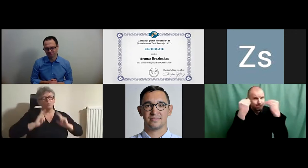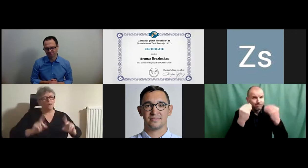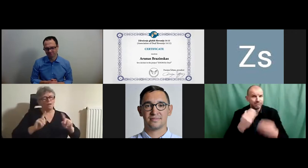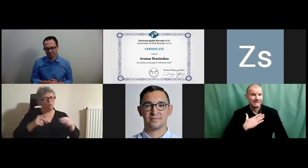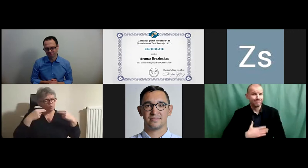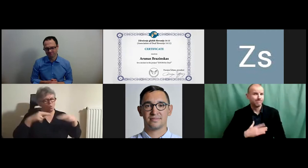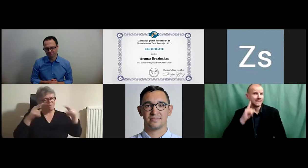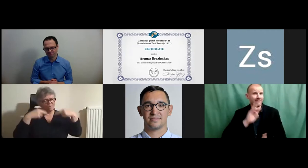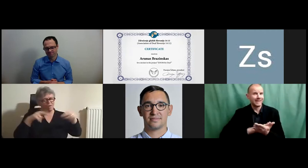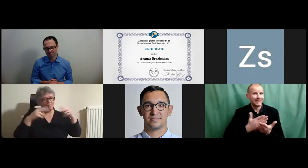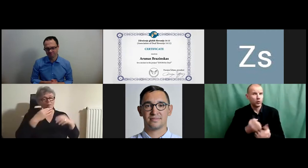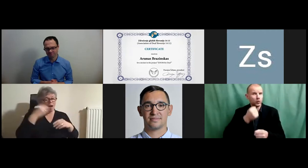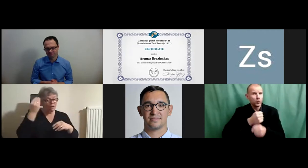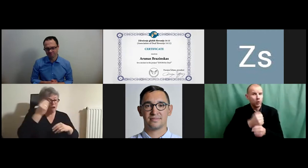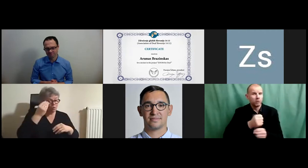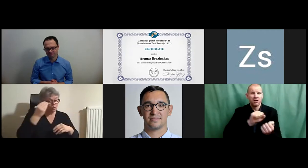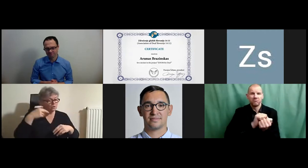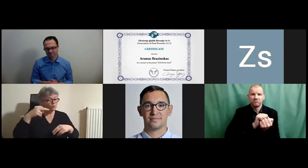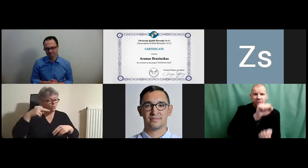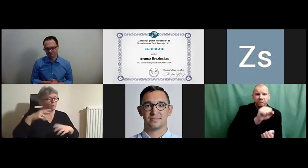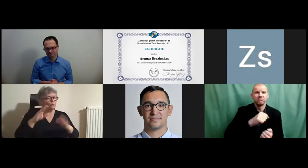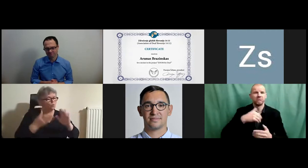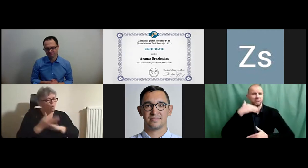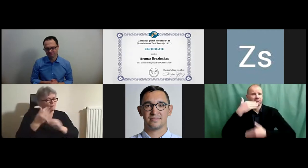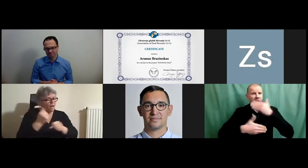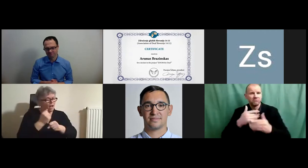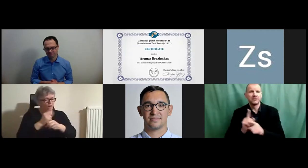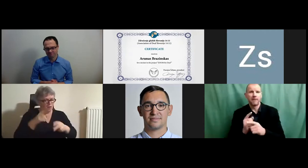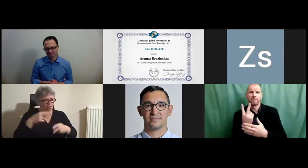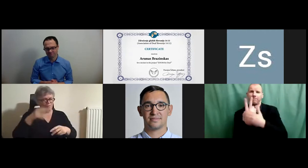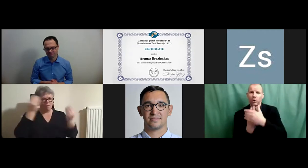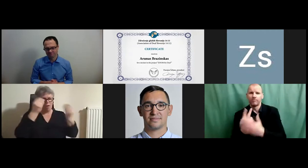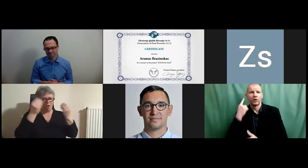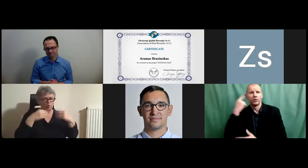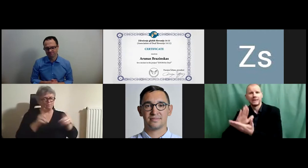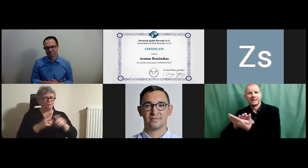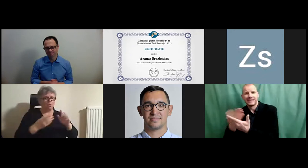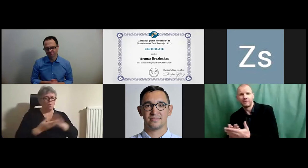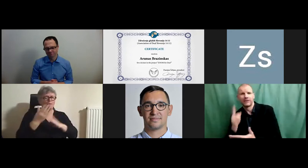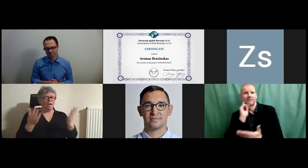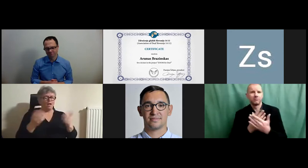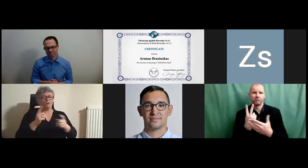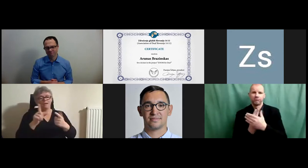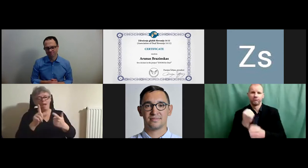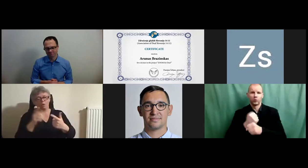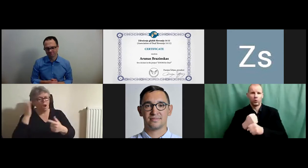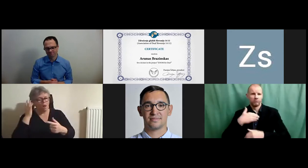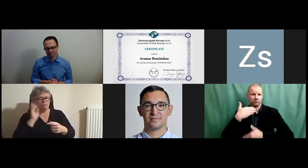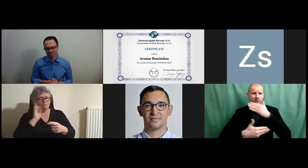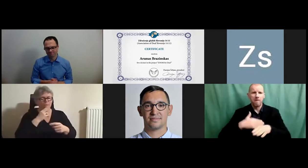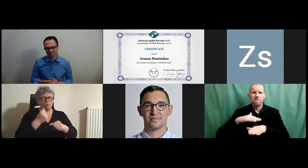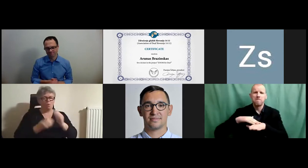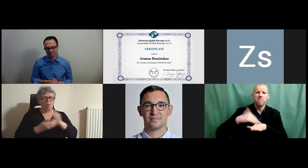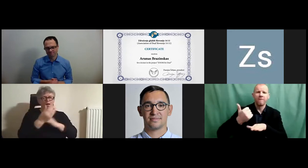actually means that we can do this with hearing and deaf interpreters, that I hope that we see that we